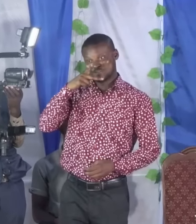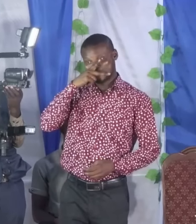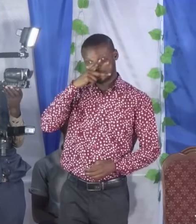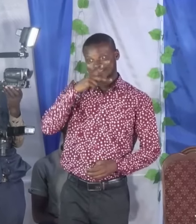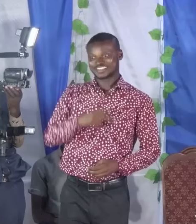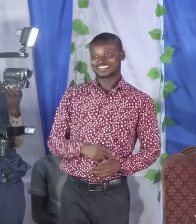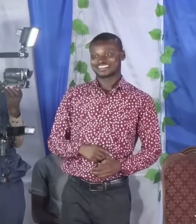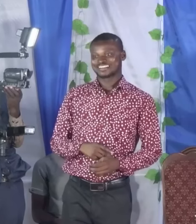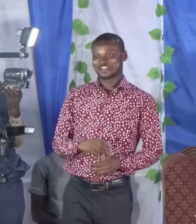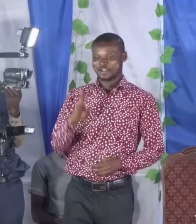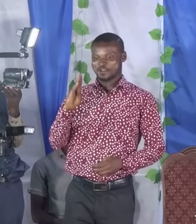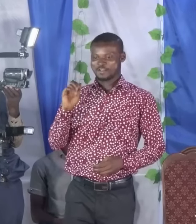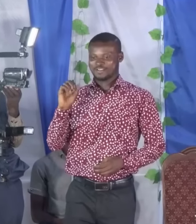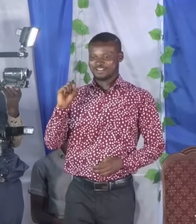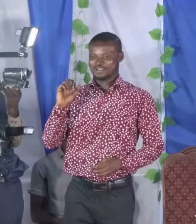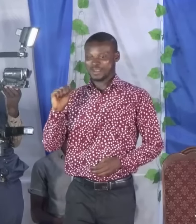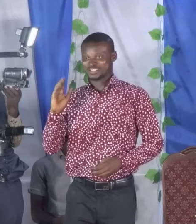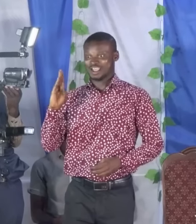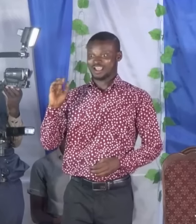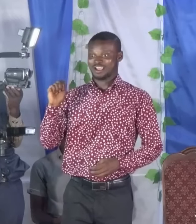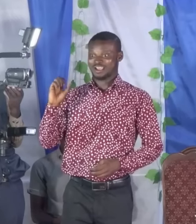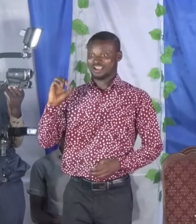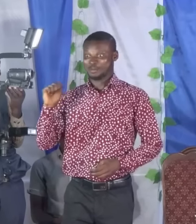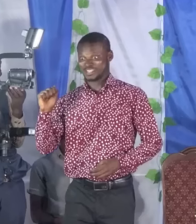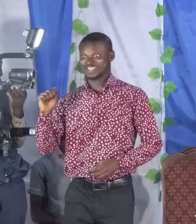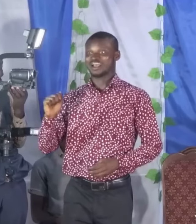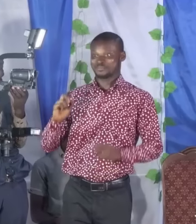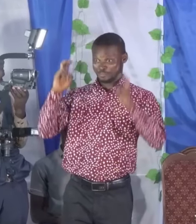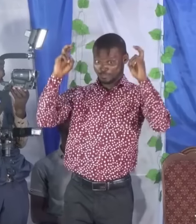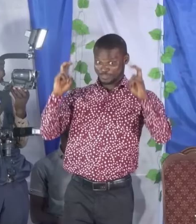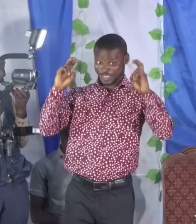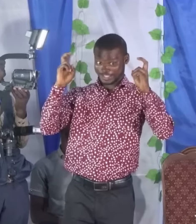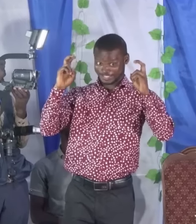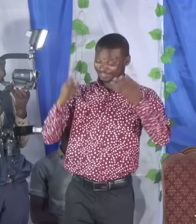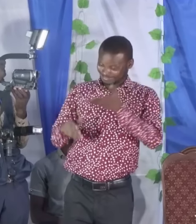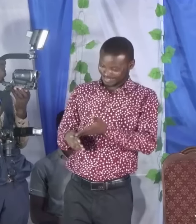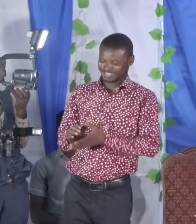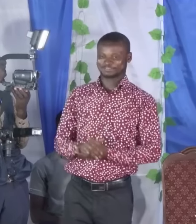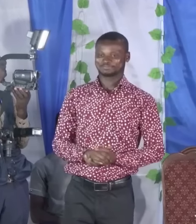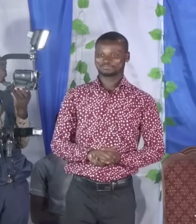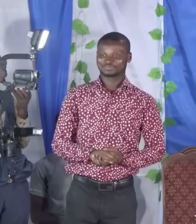open the idea of me hobby. My love, my name is Sika, my mom baby.